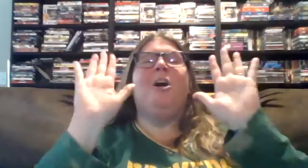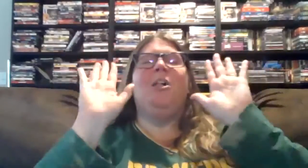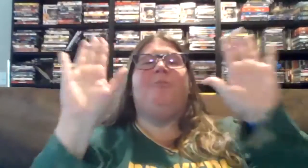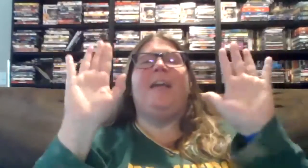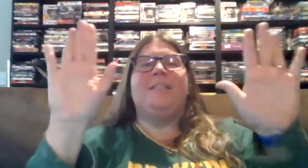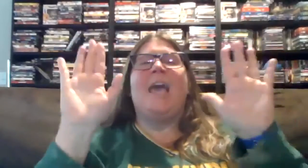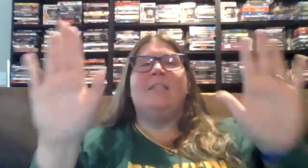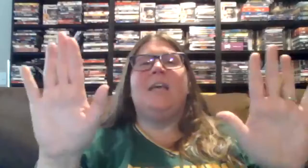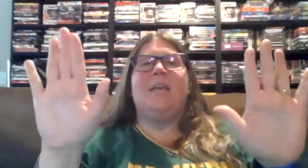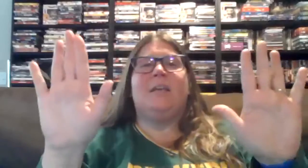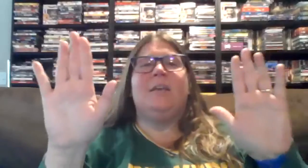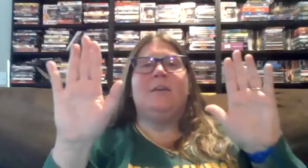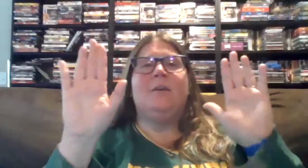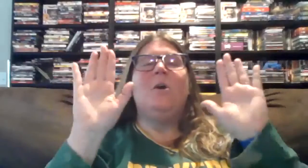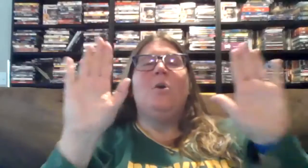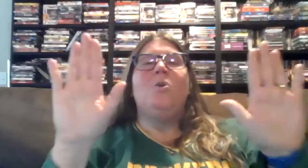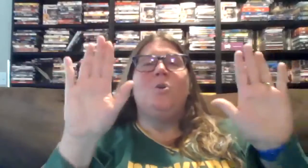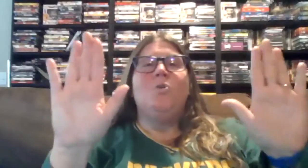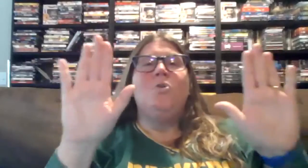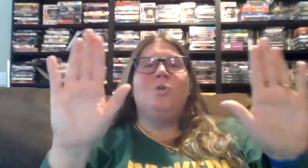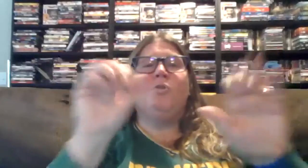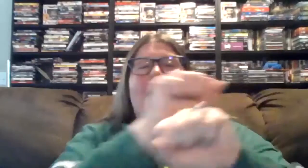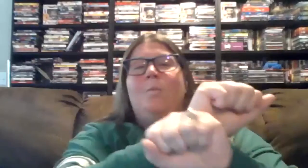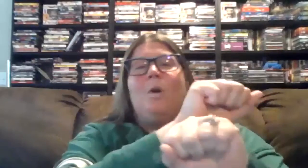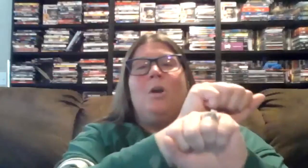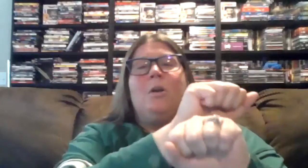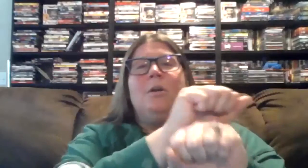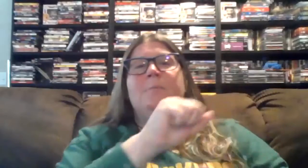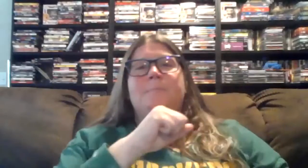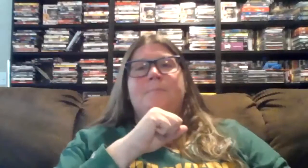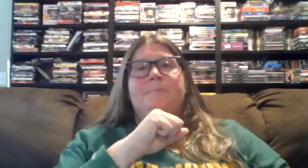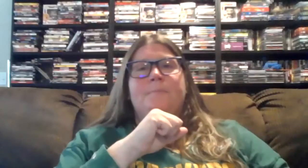wonderful, fantastic, great work.